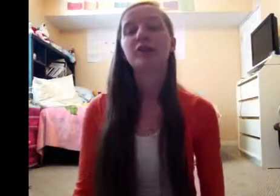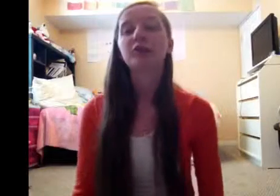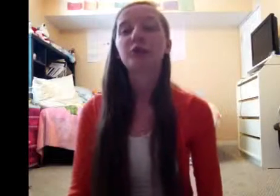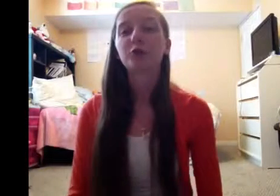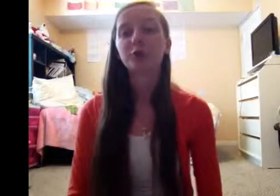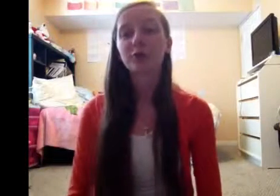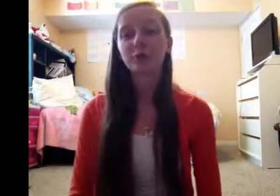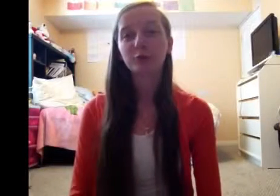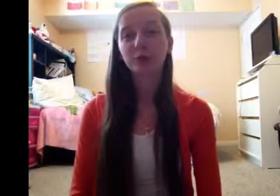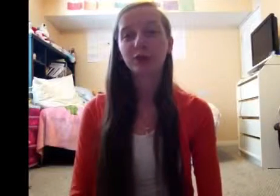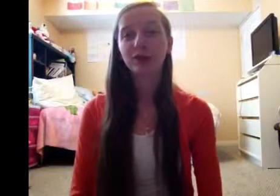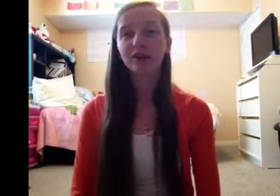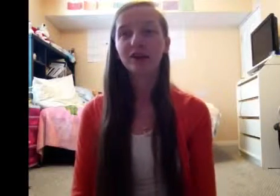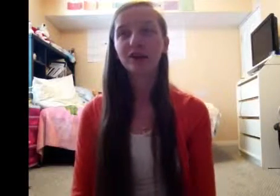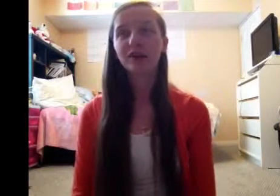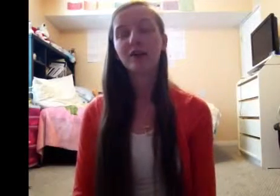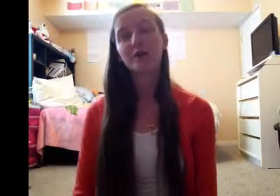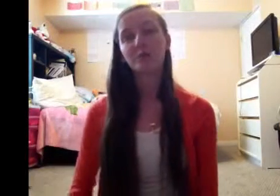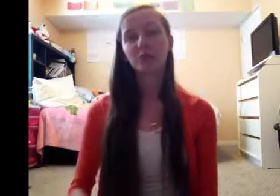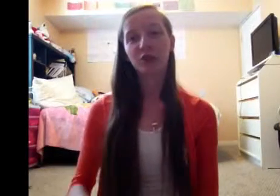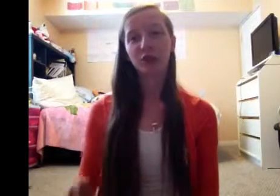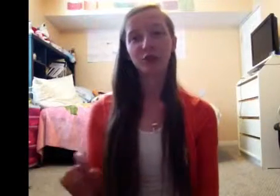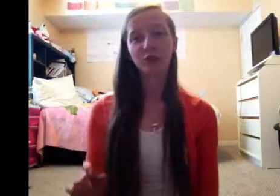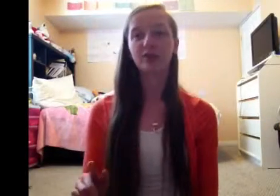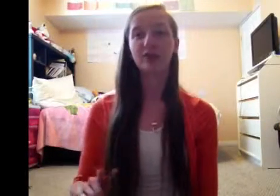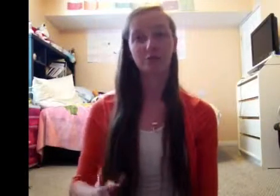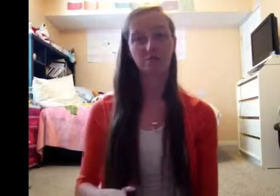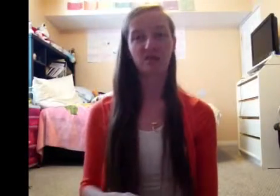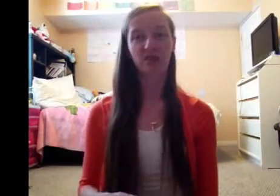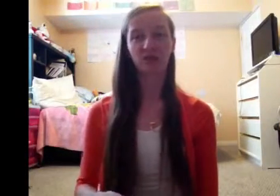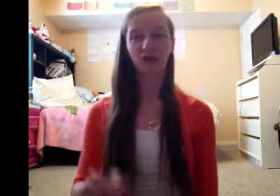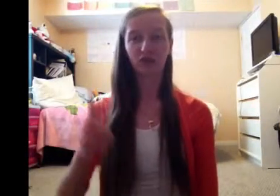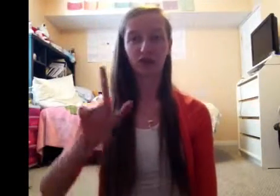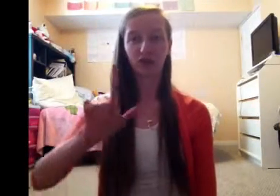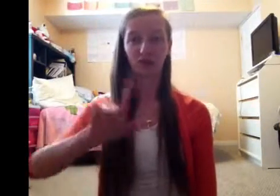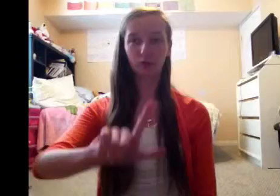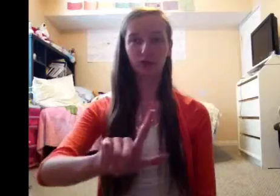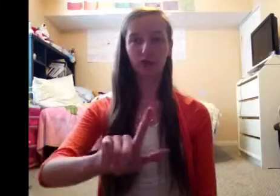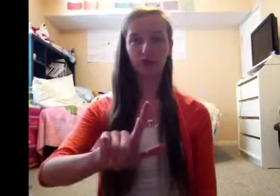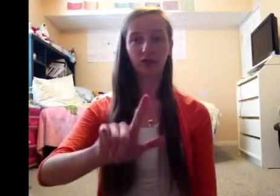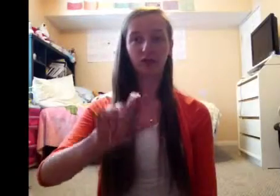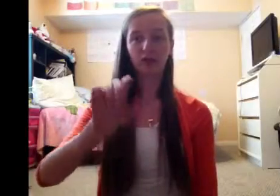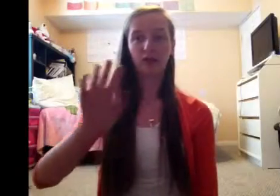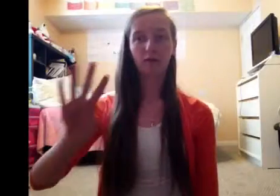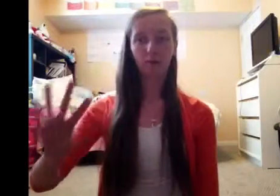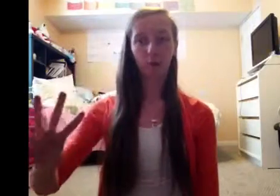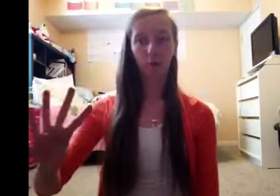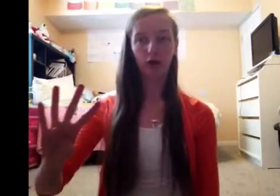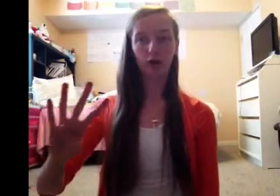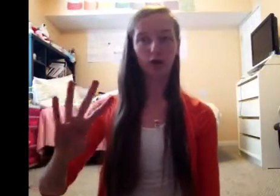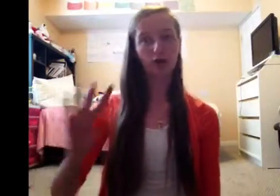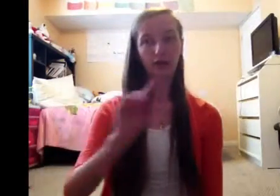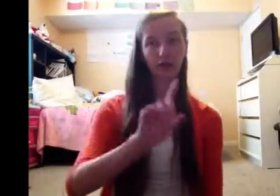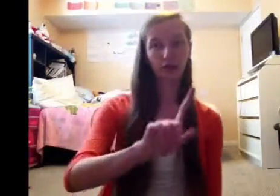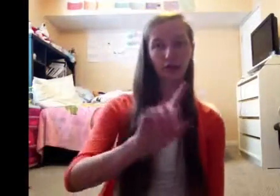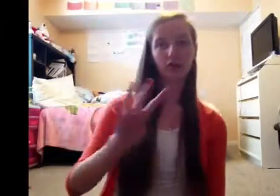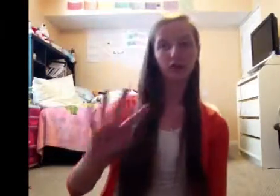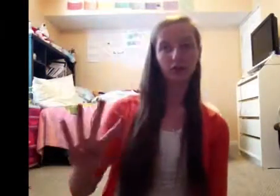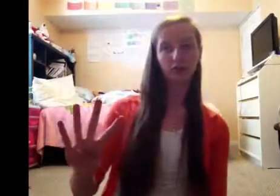for 24, you kind of do the same thing, right? It's like you do the 24, like off to the side. You